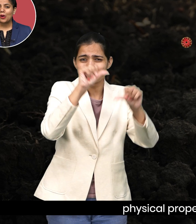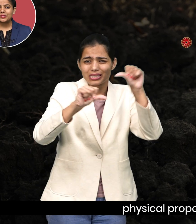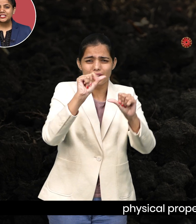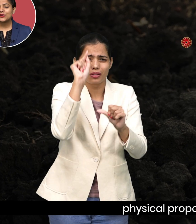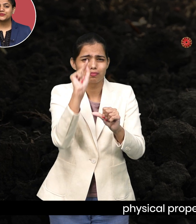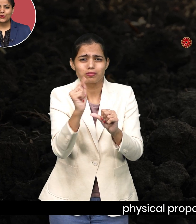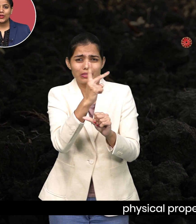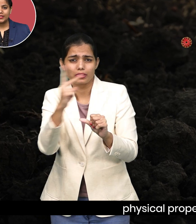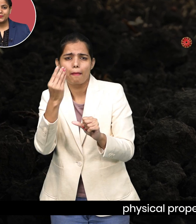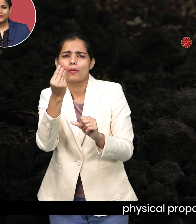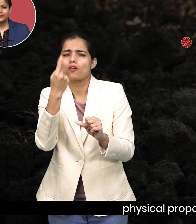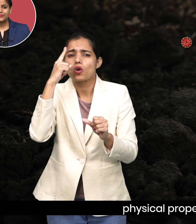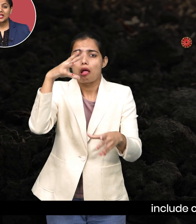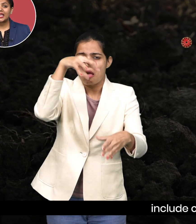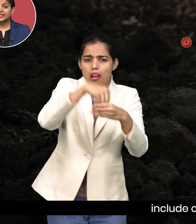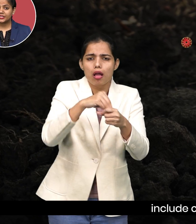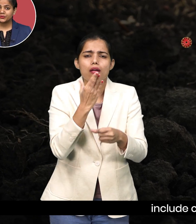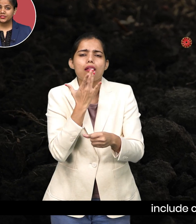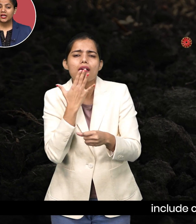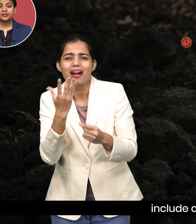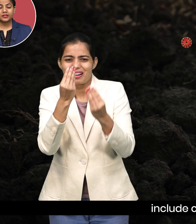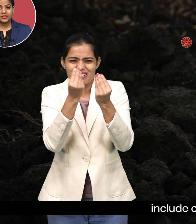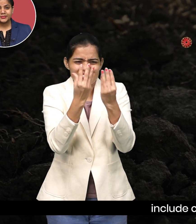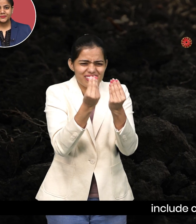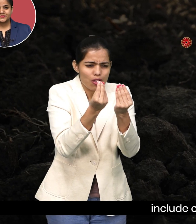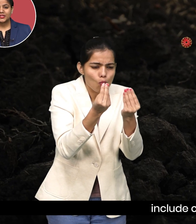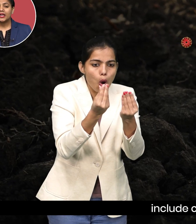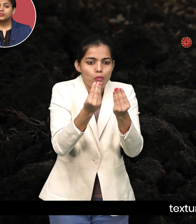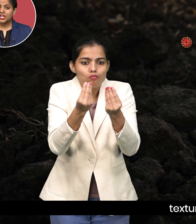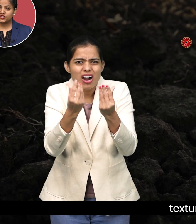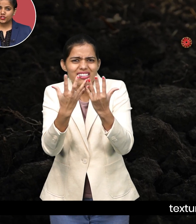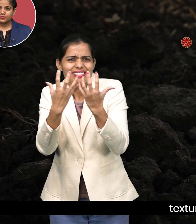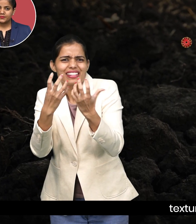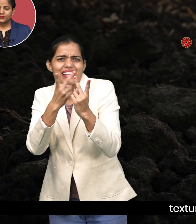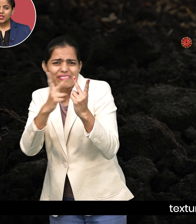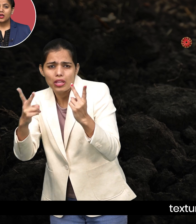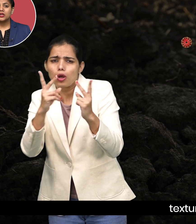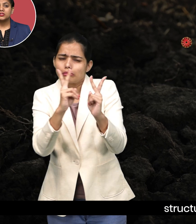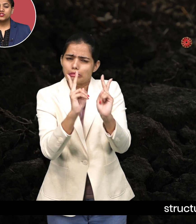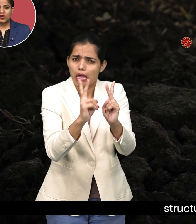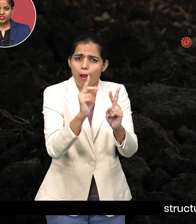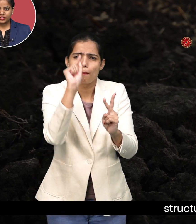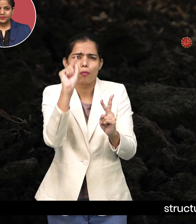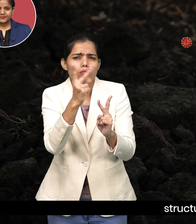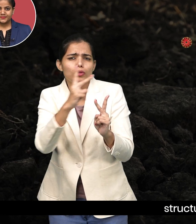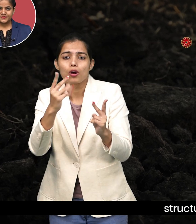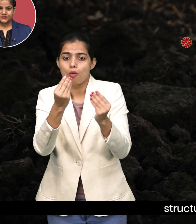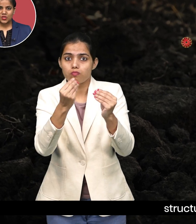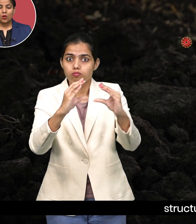Physical properties of soil include color, texture,